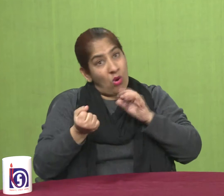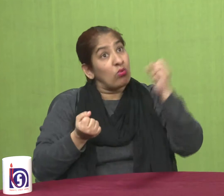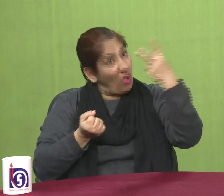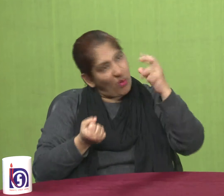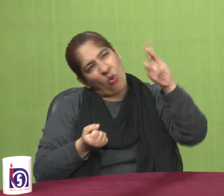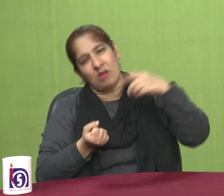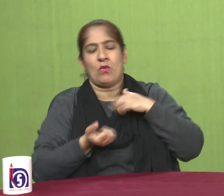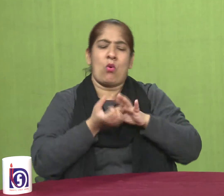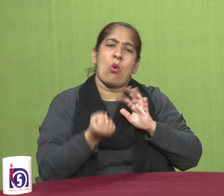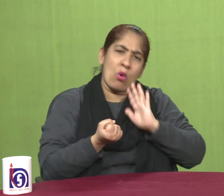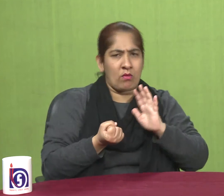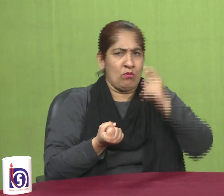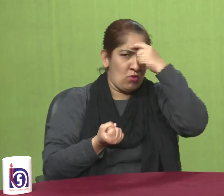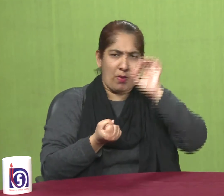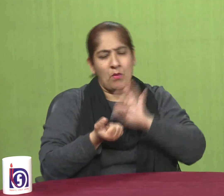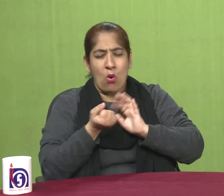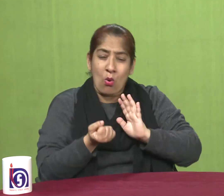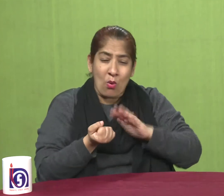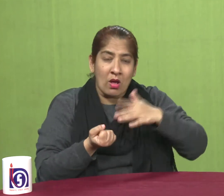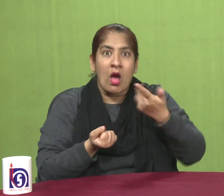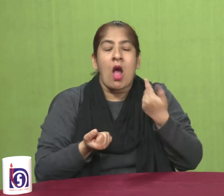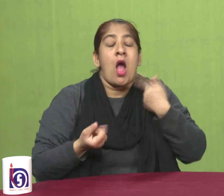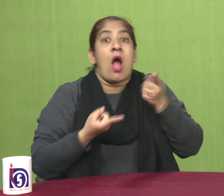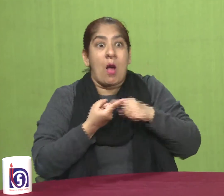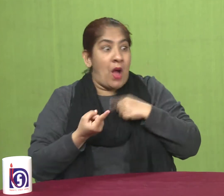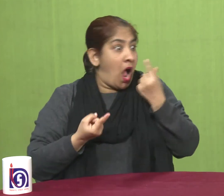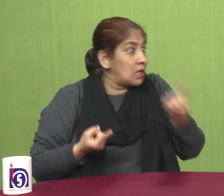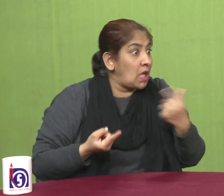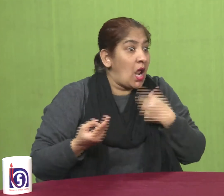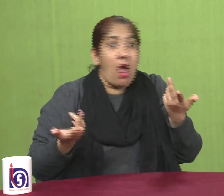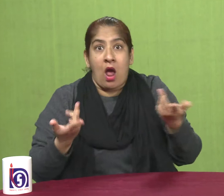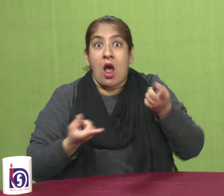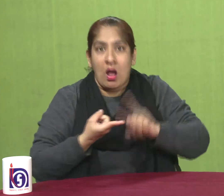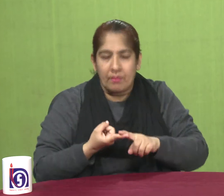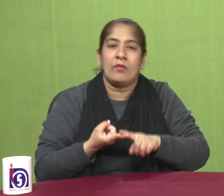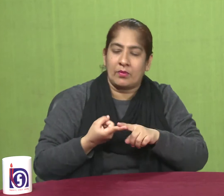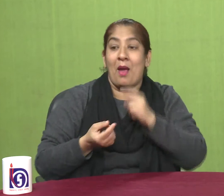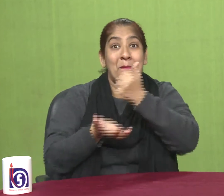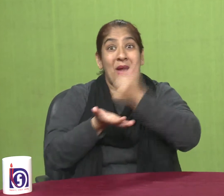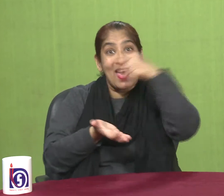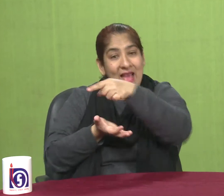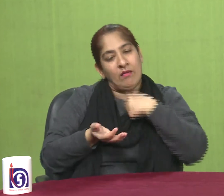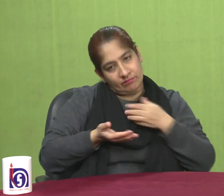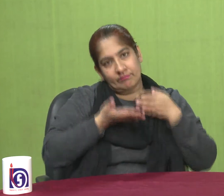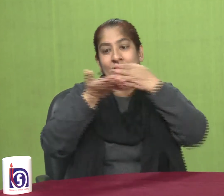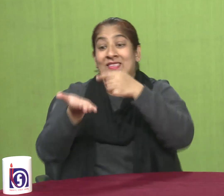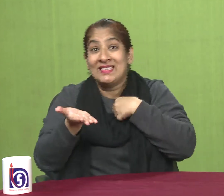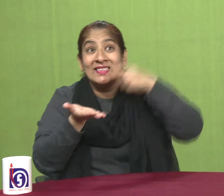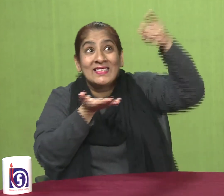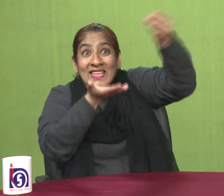keep the credit inquiry, you keep the document with you. So, when in emergency you